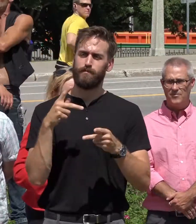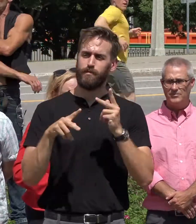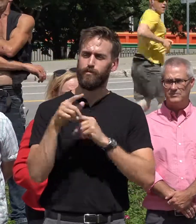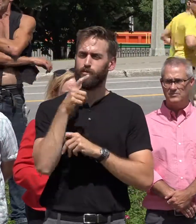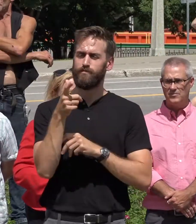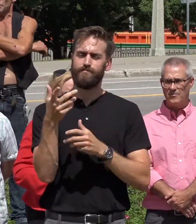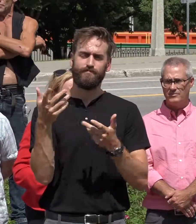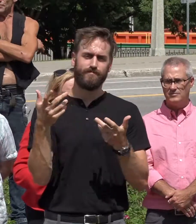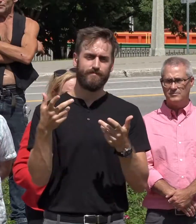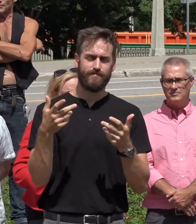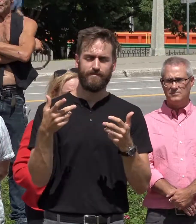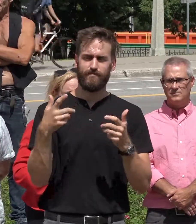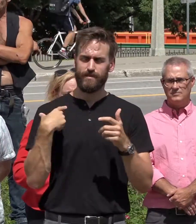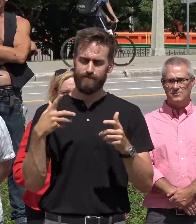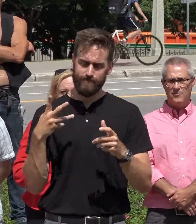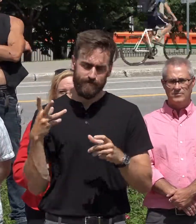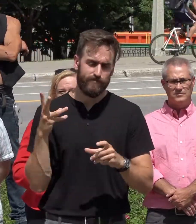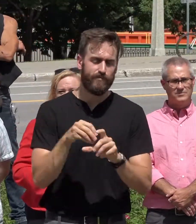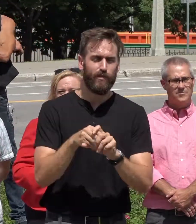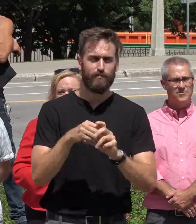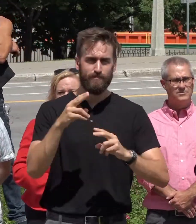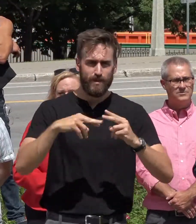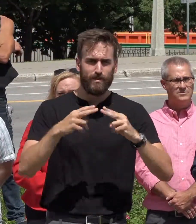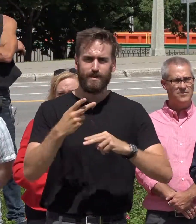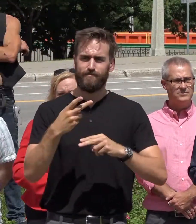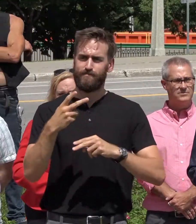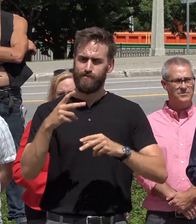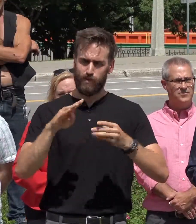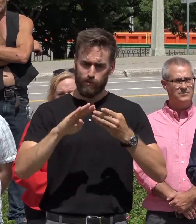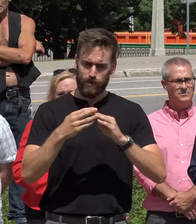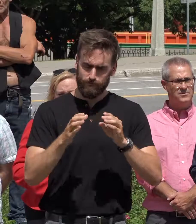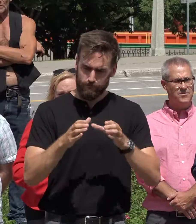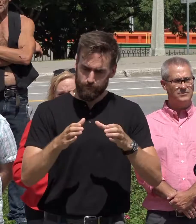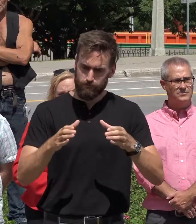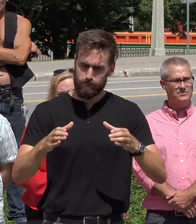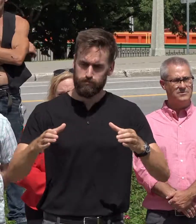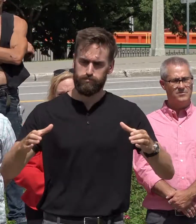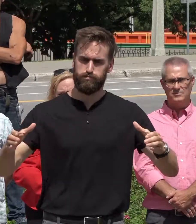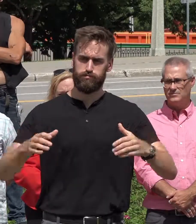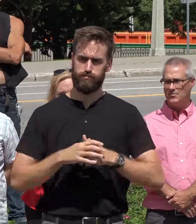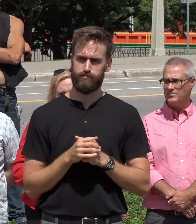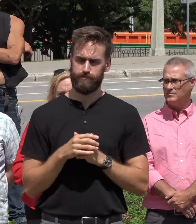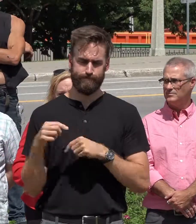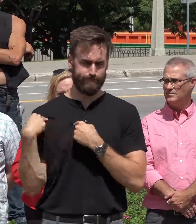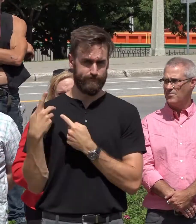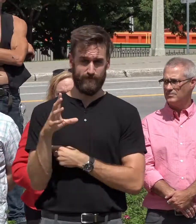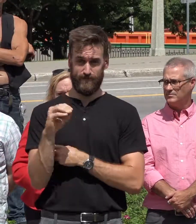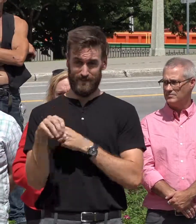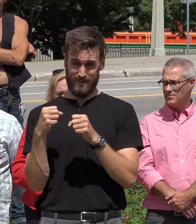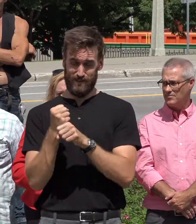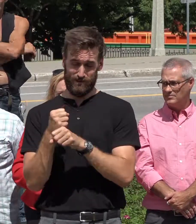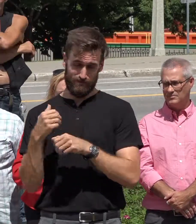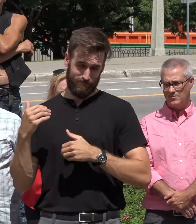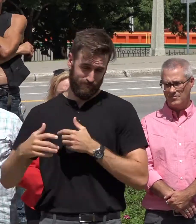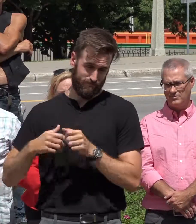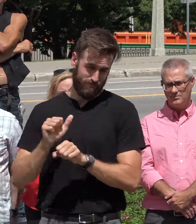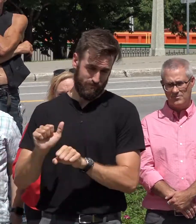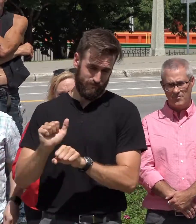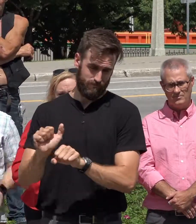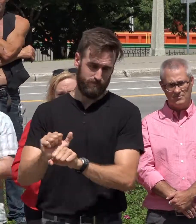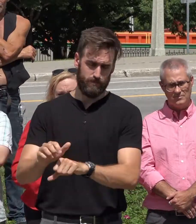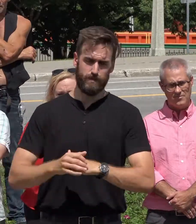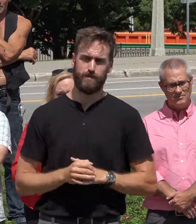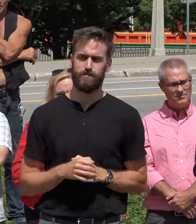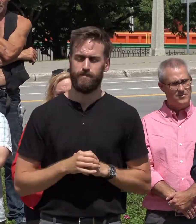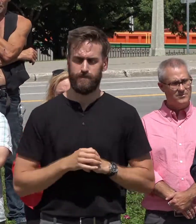who have contributed to building the LGBTQ+ movement in the past 50 years, with a focus on local community